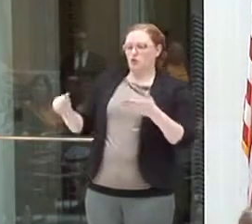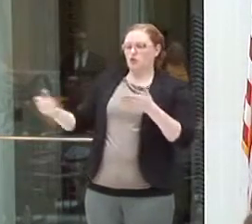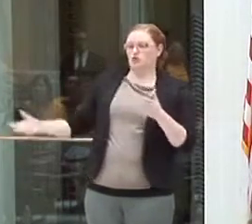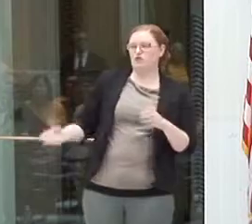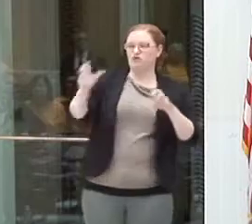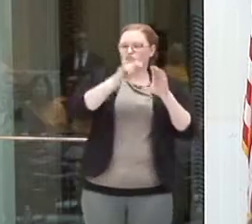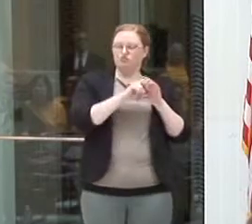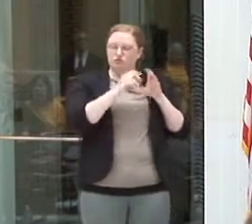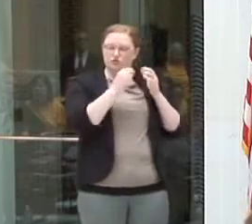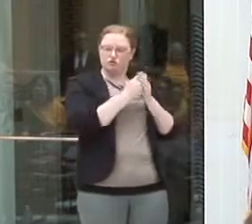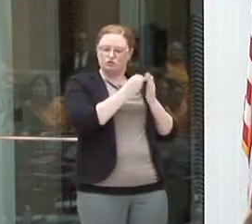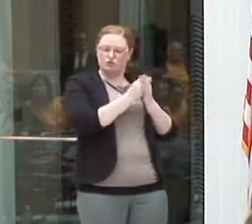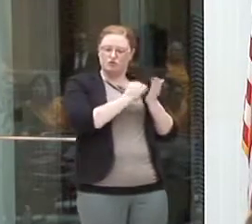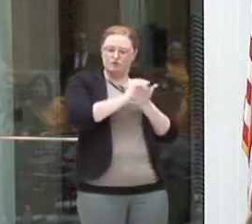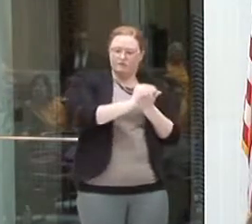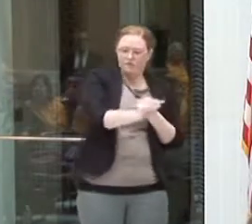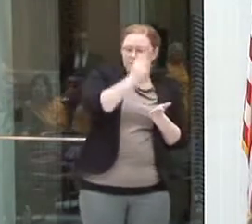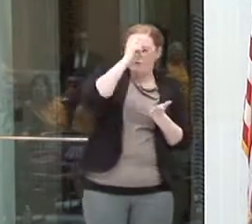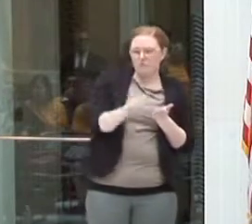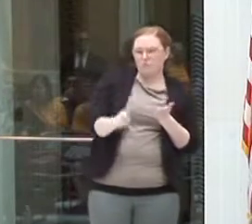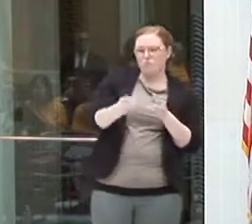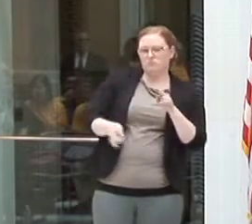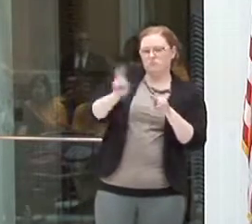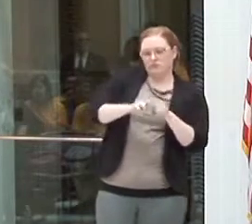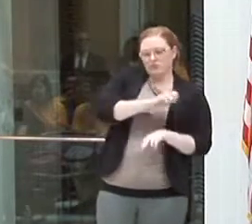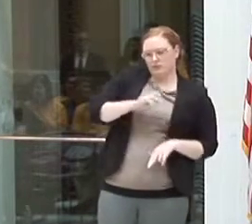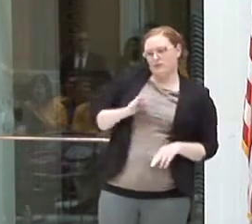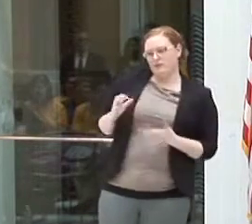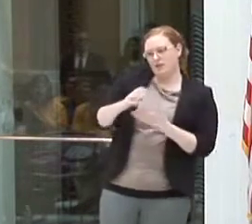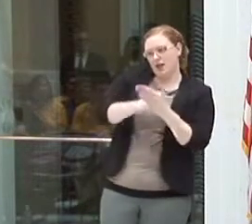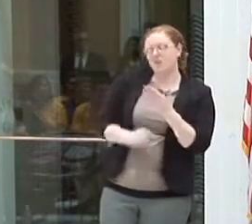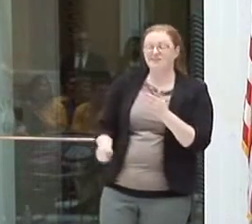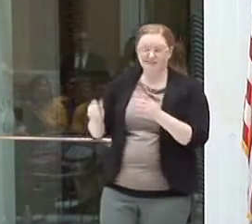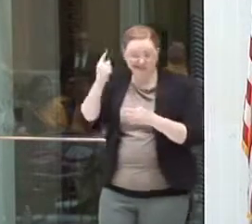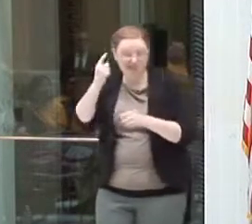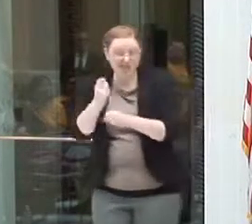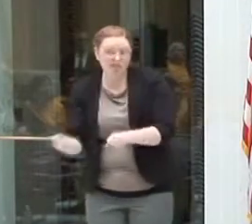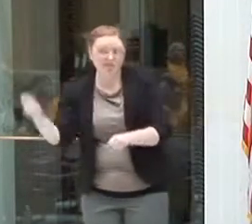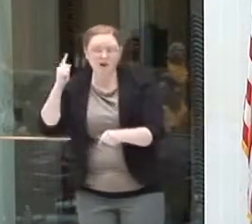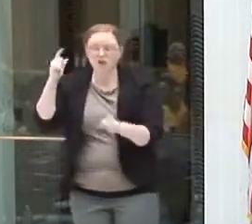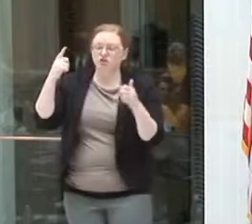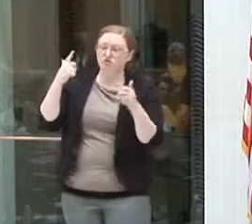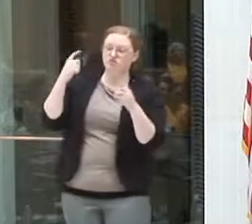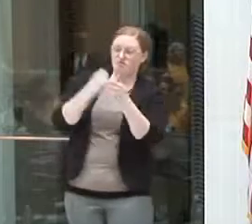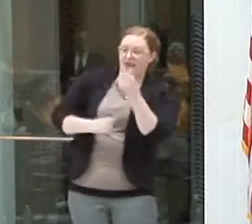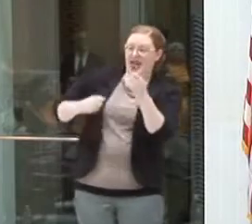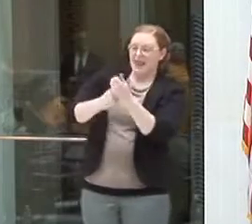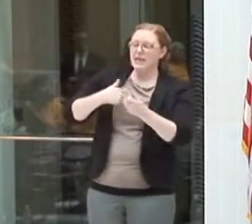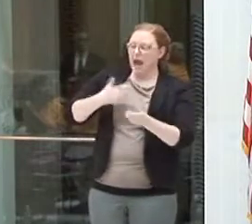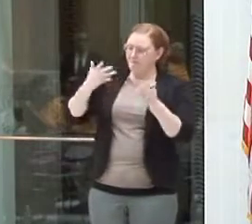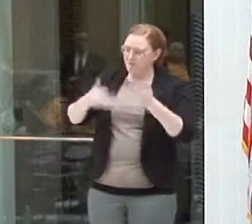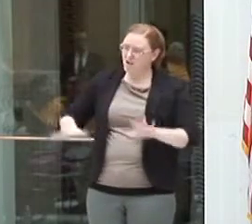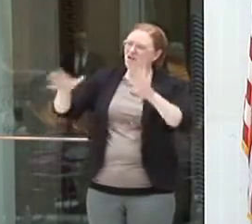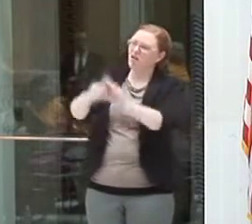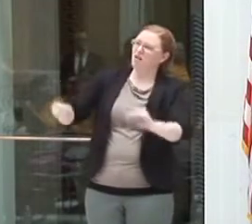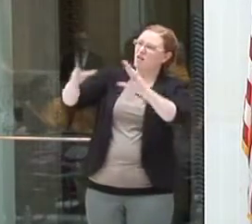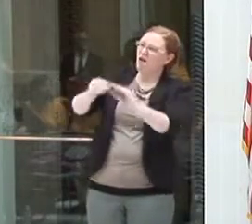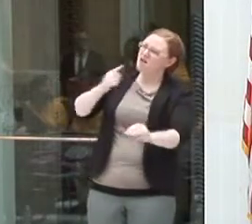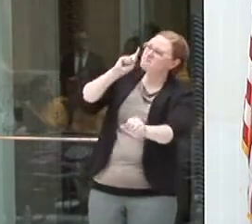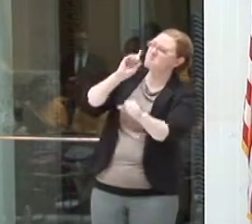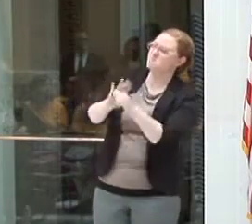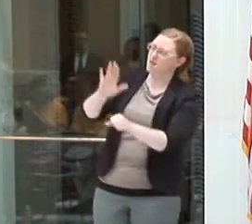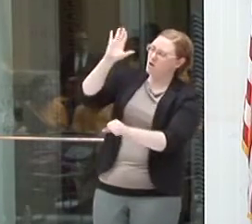human service providers in a supplemental budget and during last year's rally i made a commitment to you to do the best we can